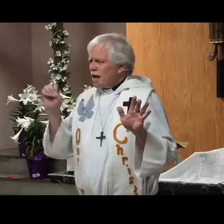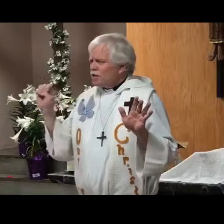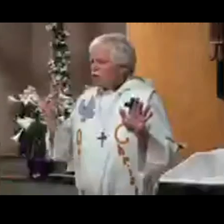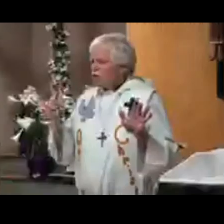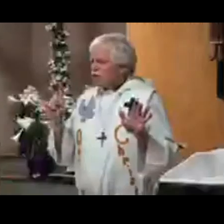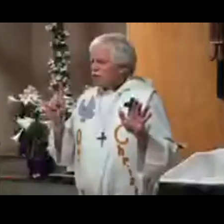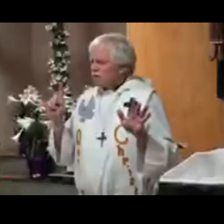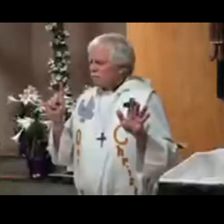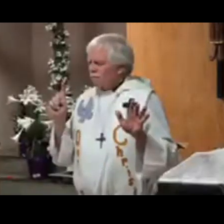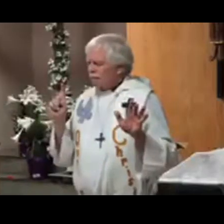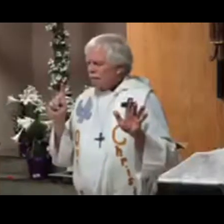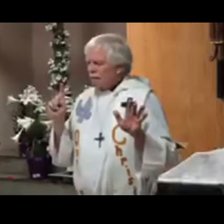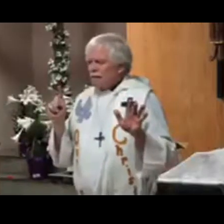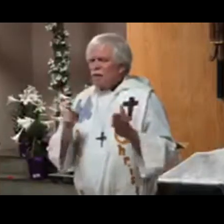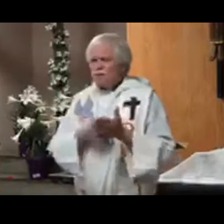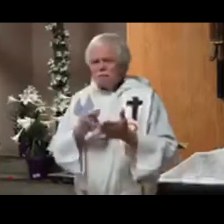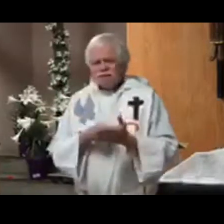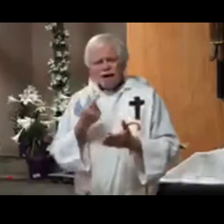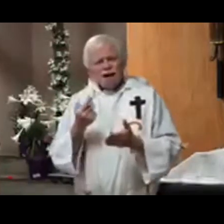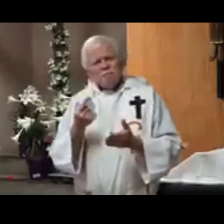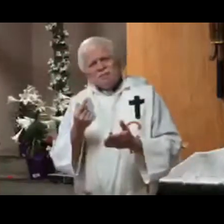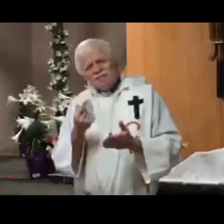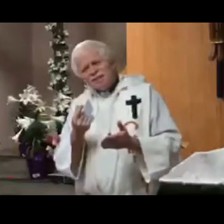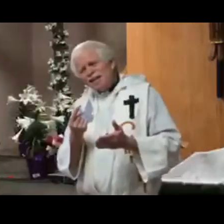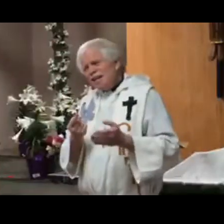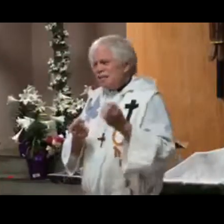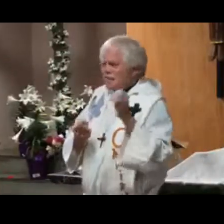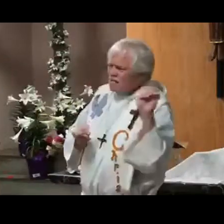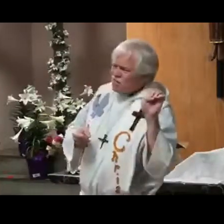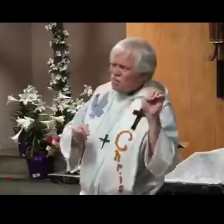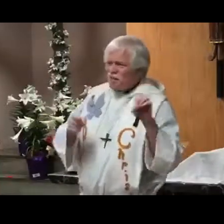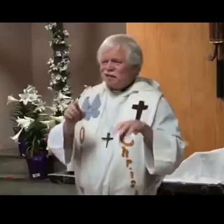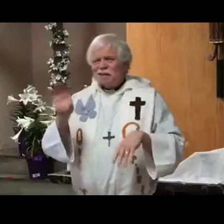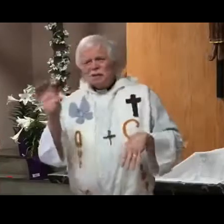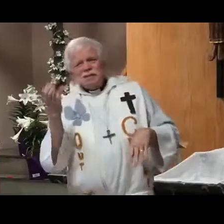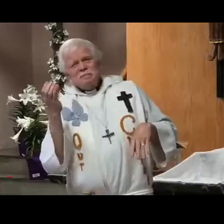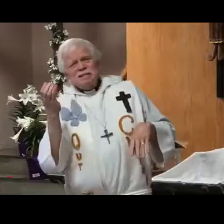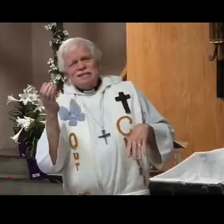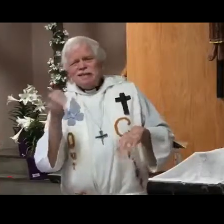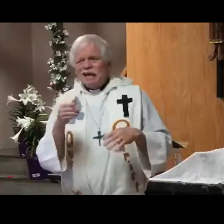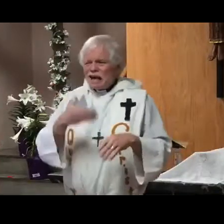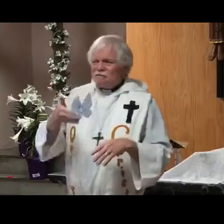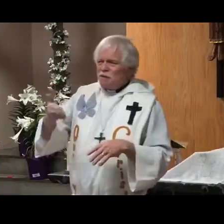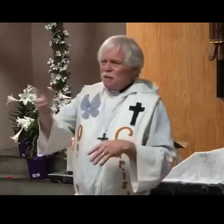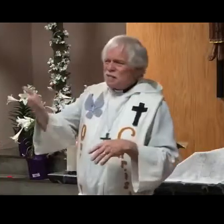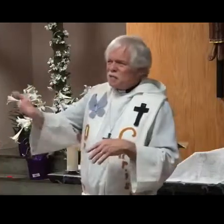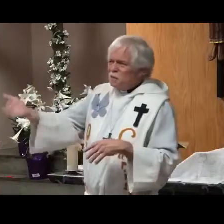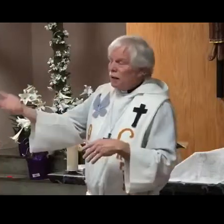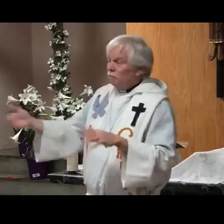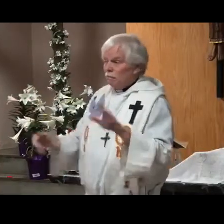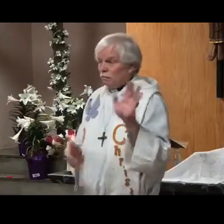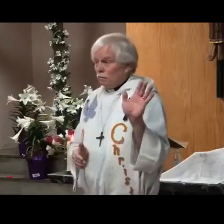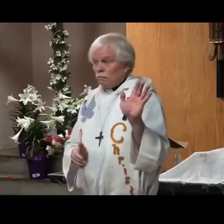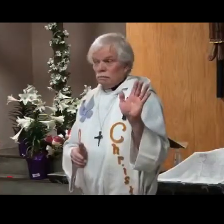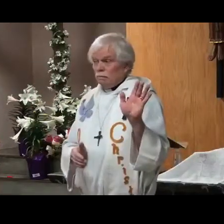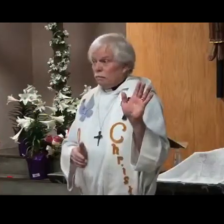But it's not just Easter. You know, sometimes it's Easter and Christmas, and every once in a